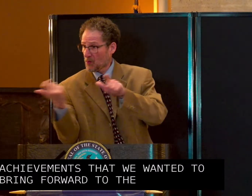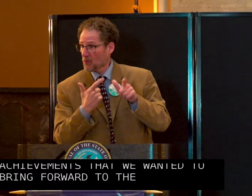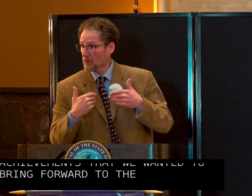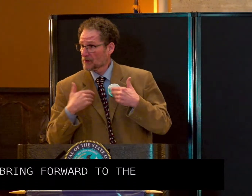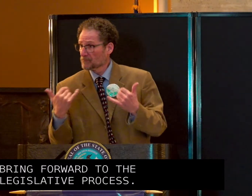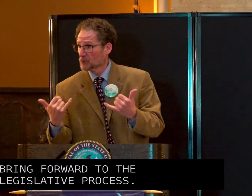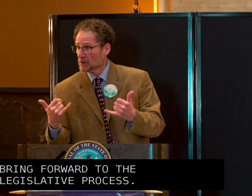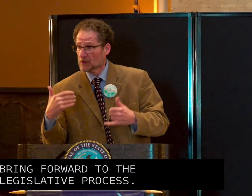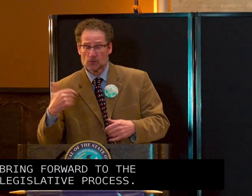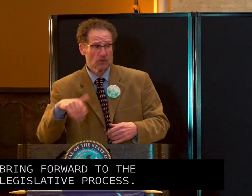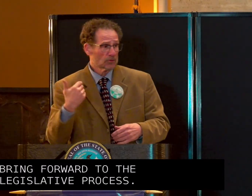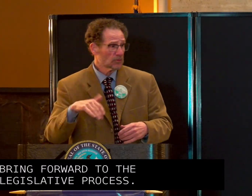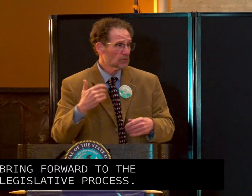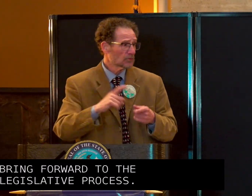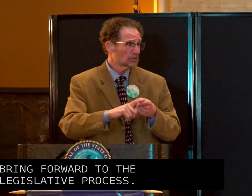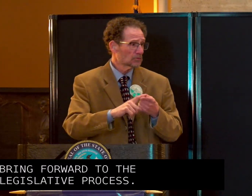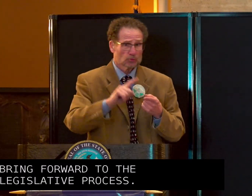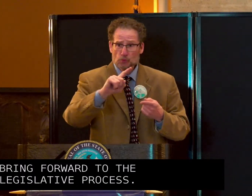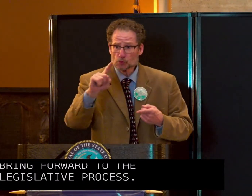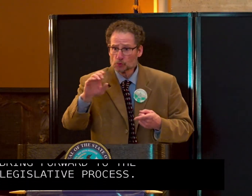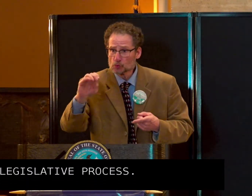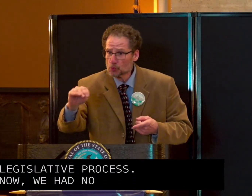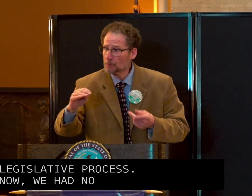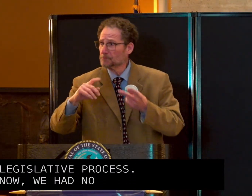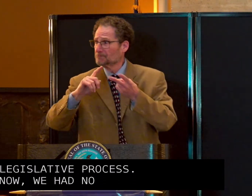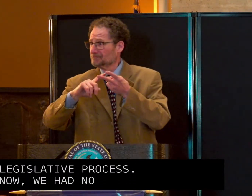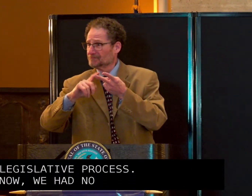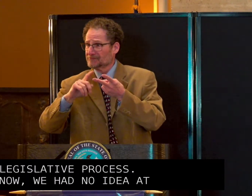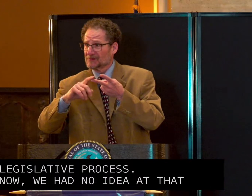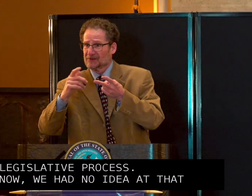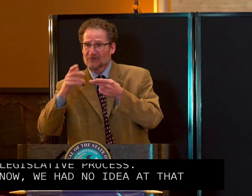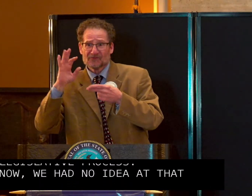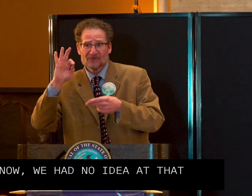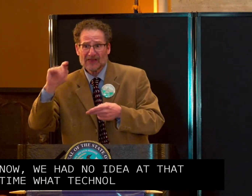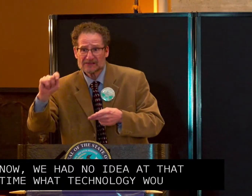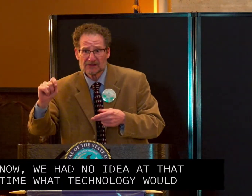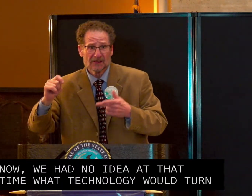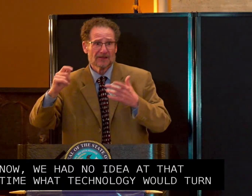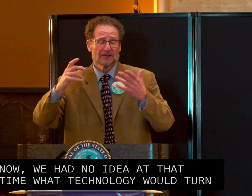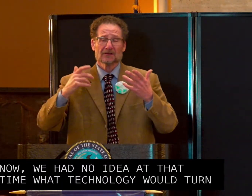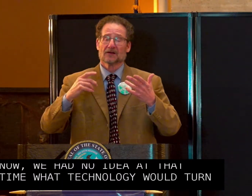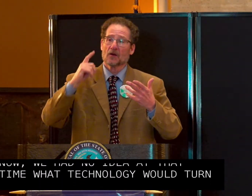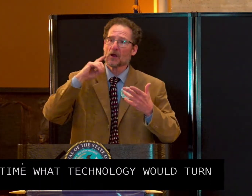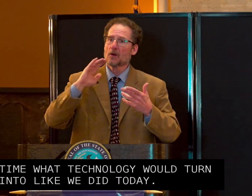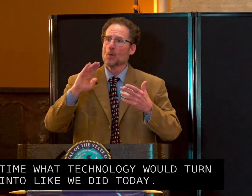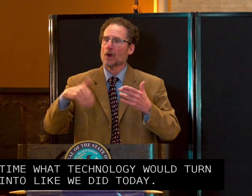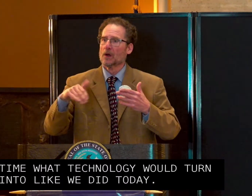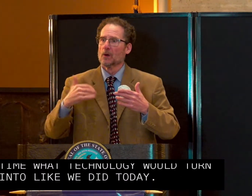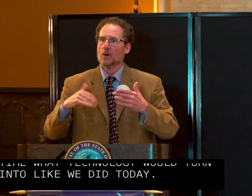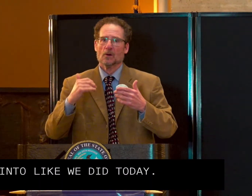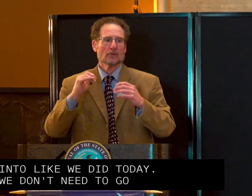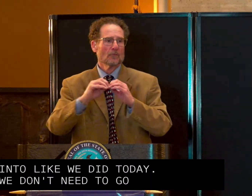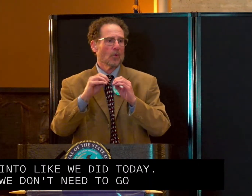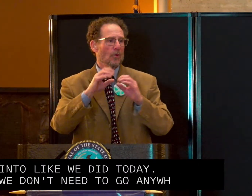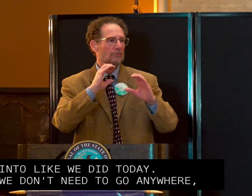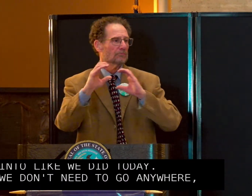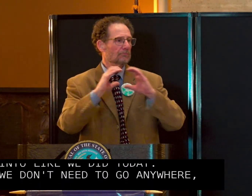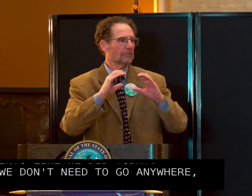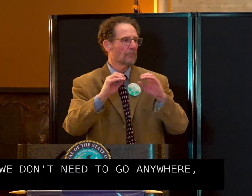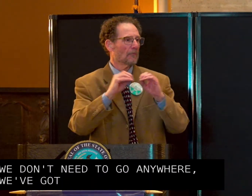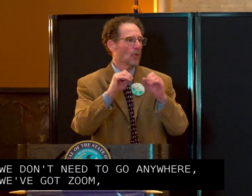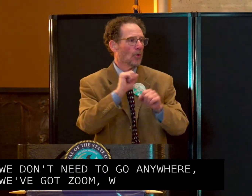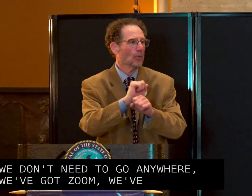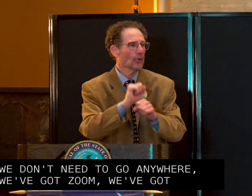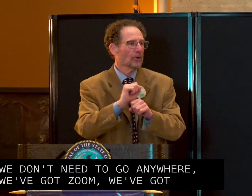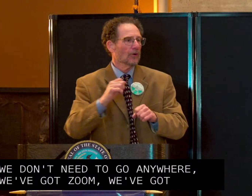Now, we had no idea at that time what technology would turn into like we did today. We don't need to go anywhere. We've got Zoom, we've got FaceTime, the ability to collect